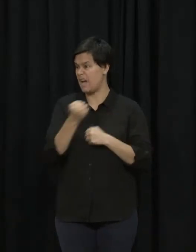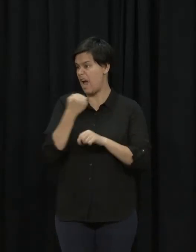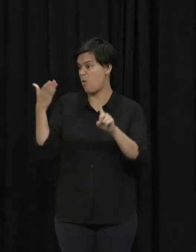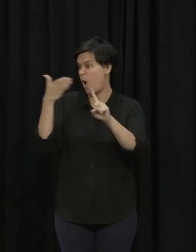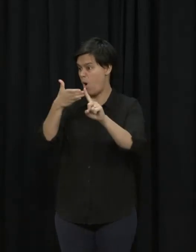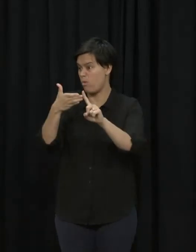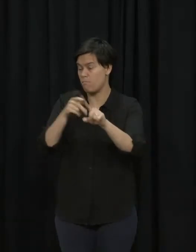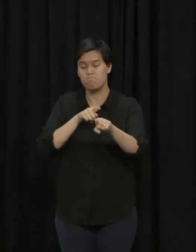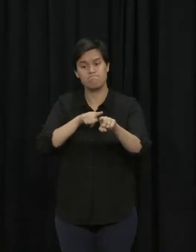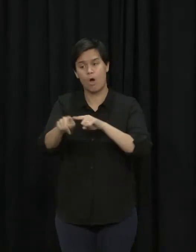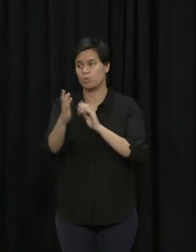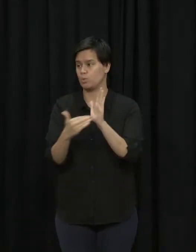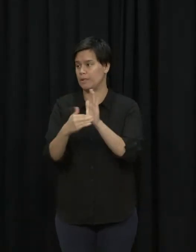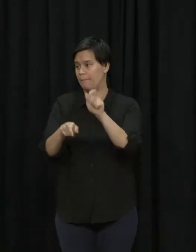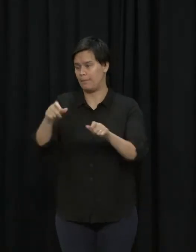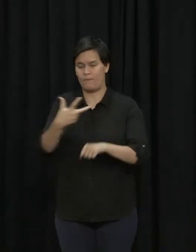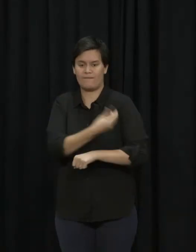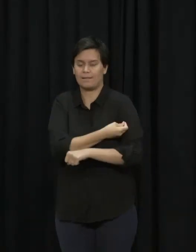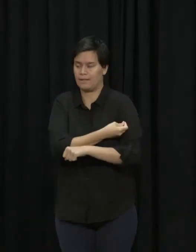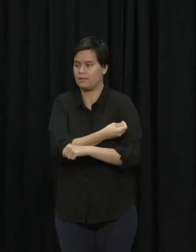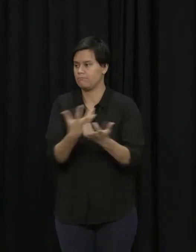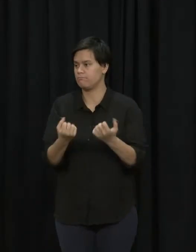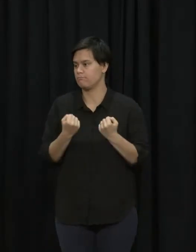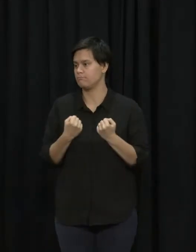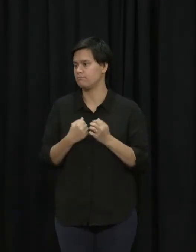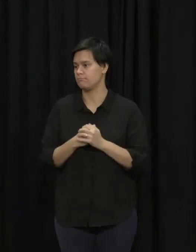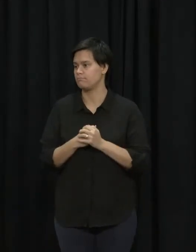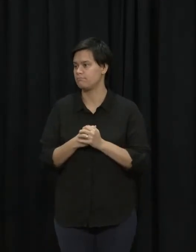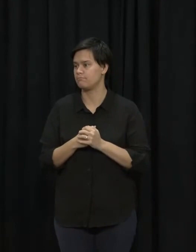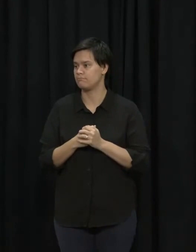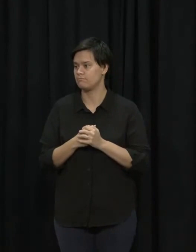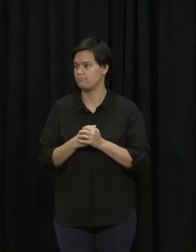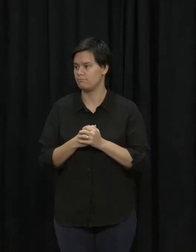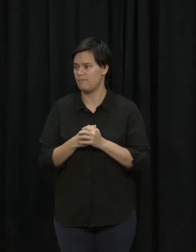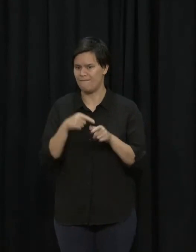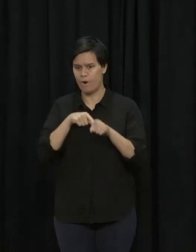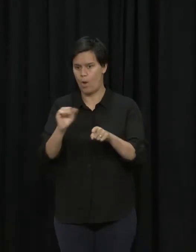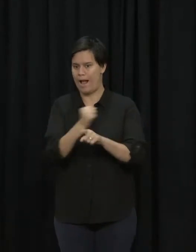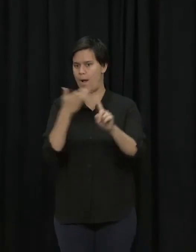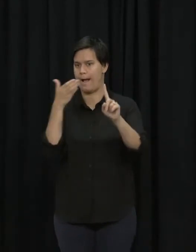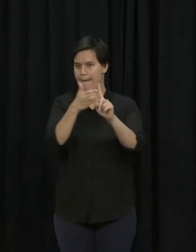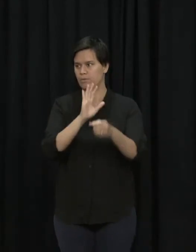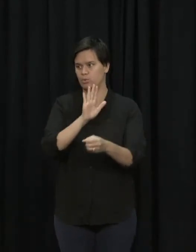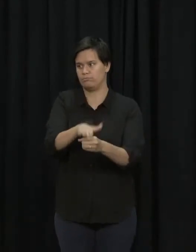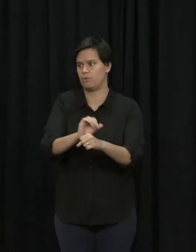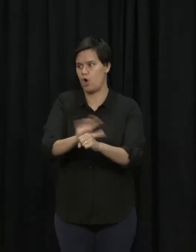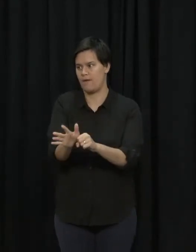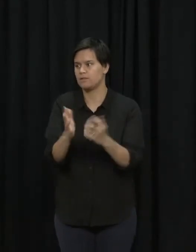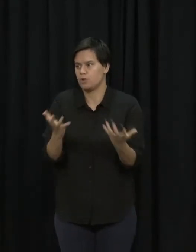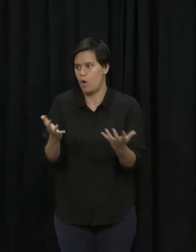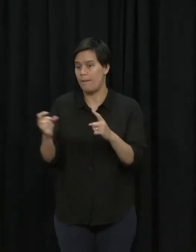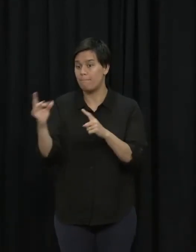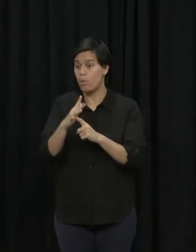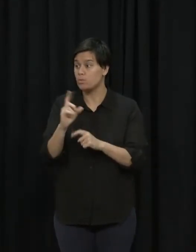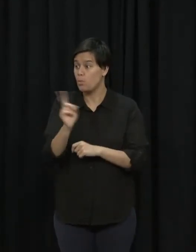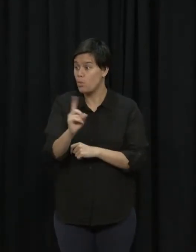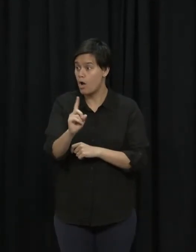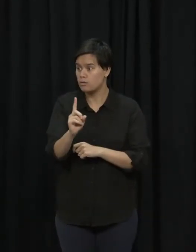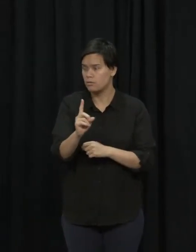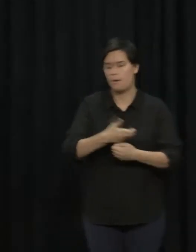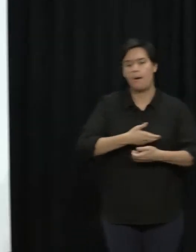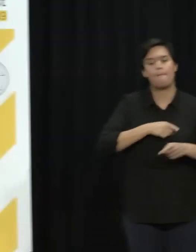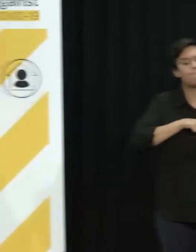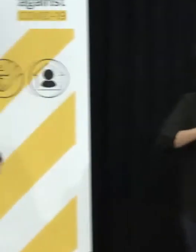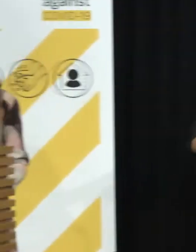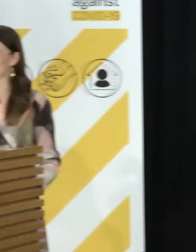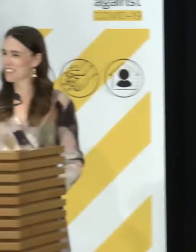meantime, we're in an elimination strategy, and the most important thing is that we vaccinate as many people as possible. I ask you to help me here because I'm